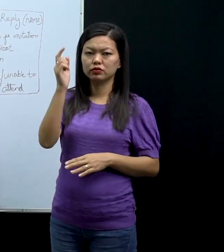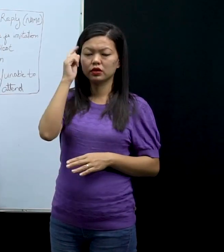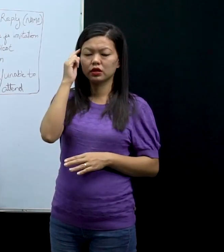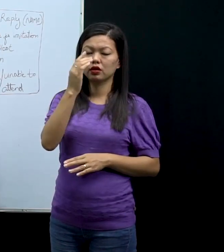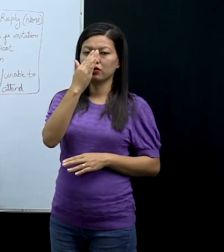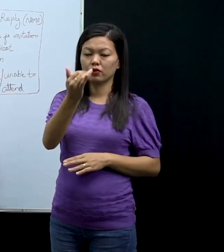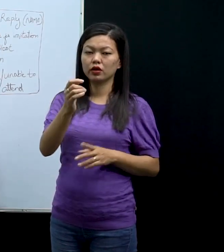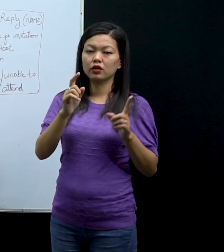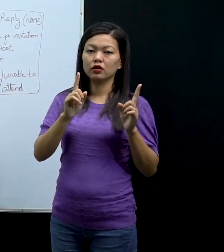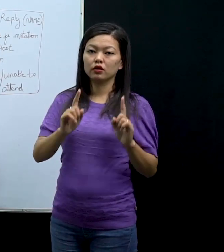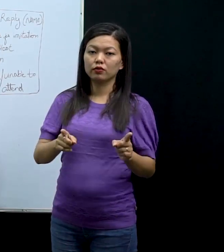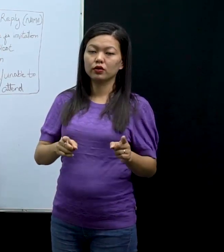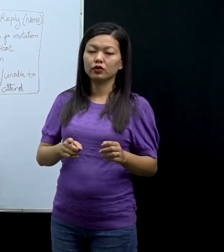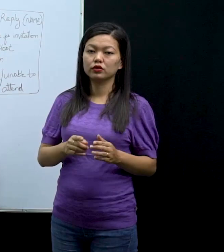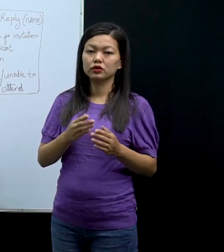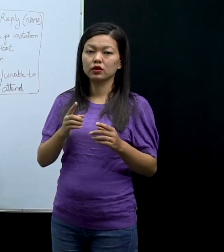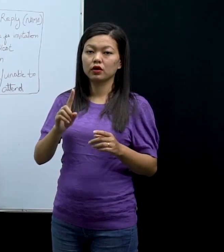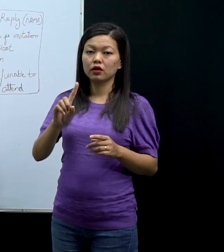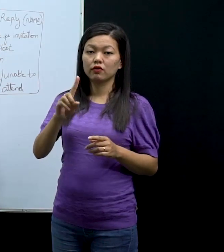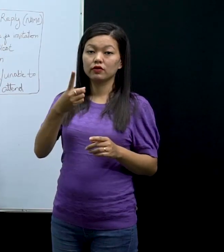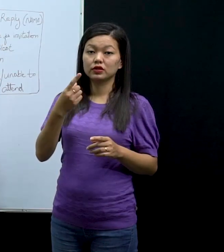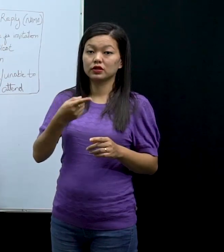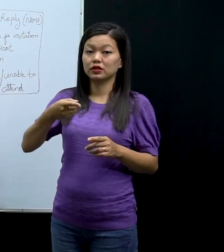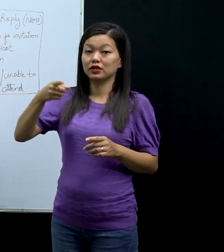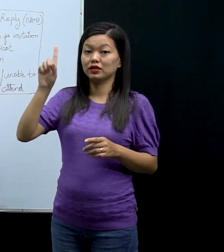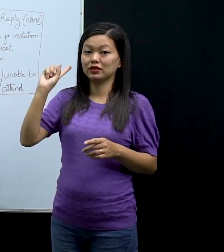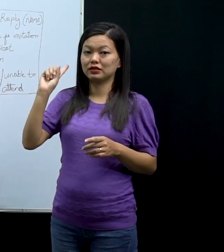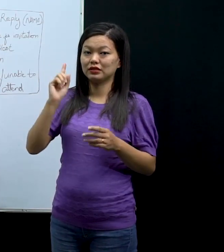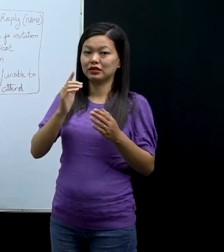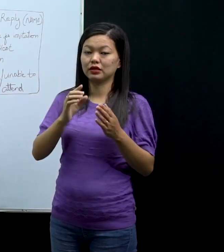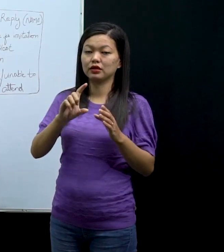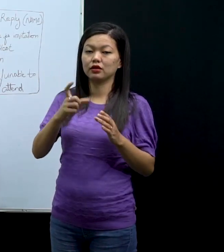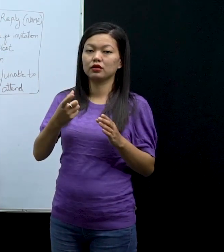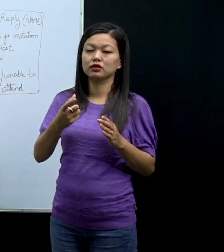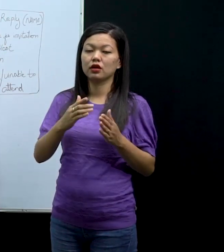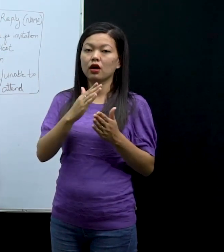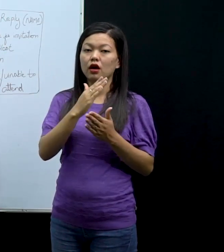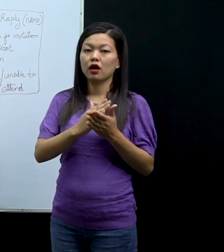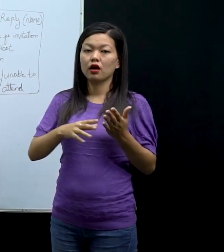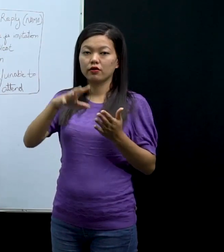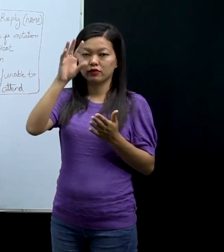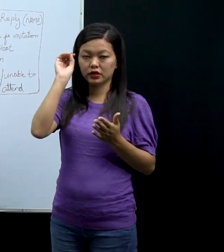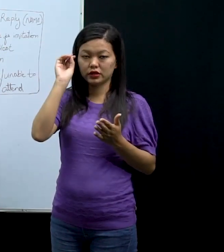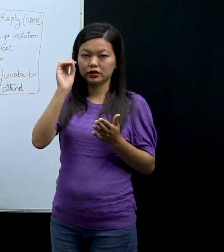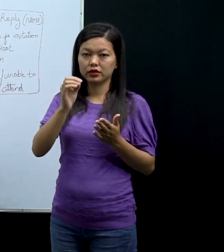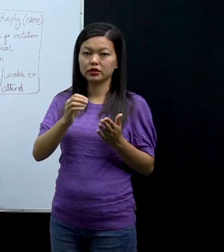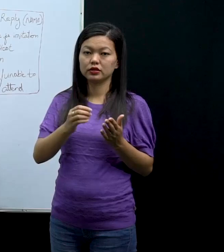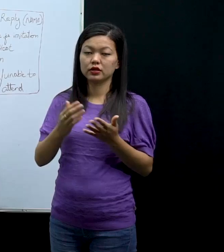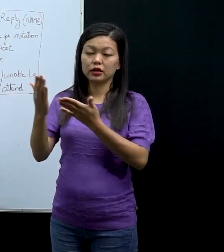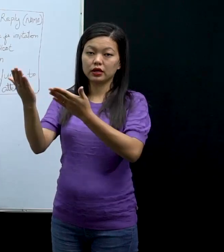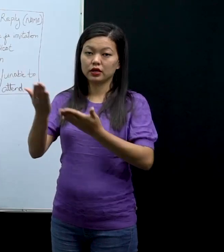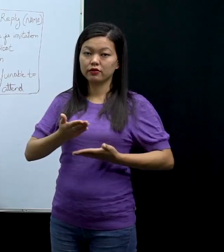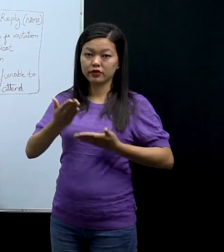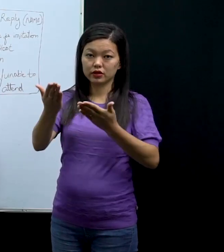know this because in our previous class, we have learned only about how to write an invitation that is